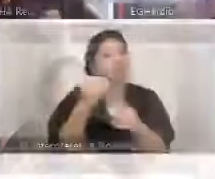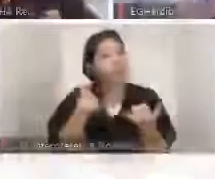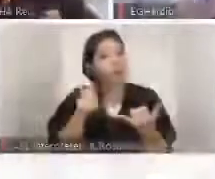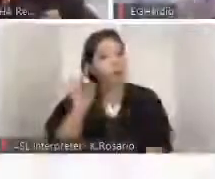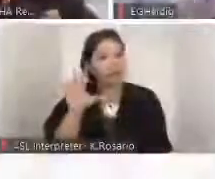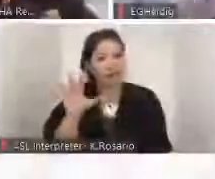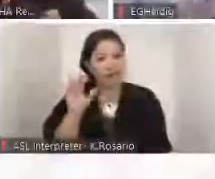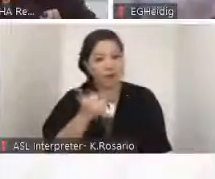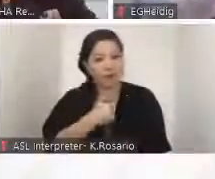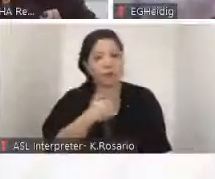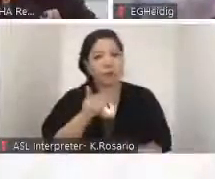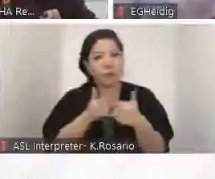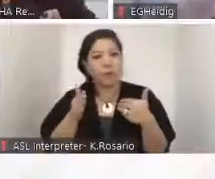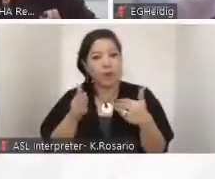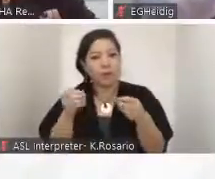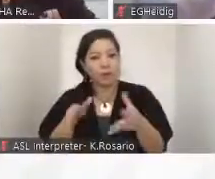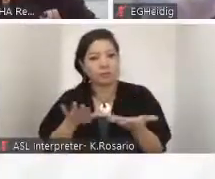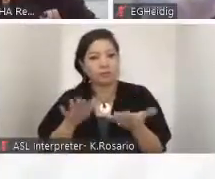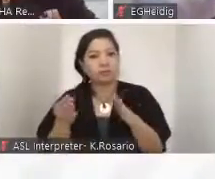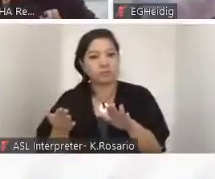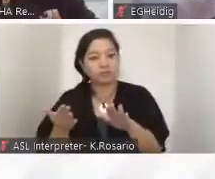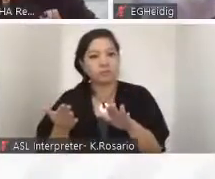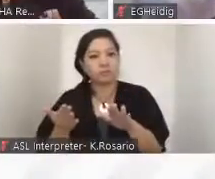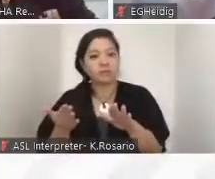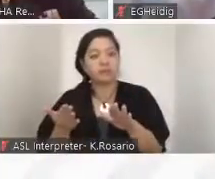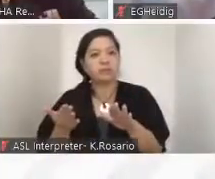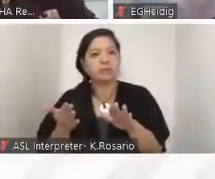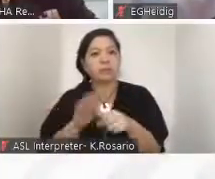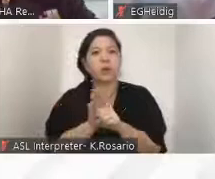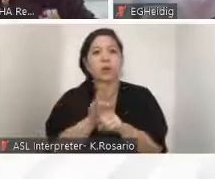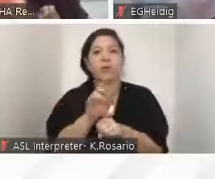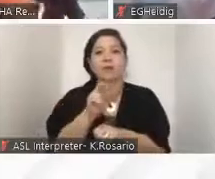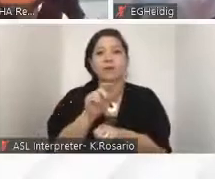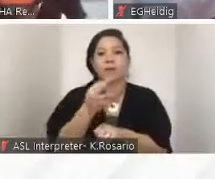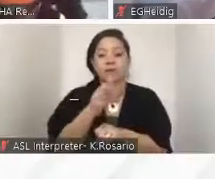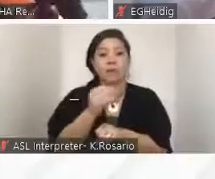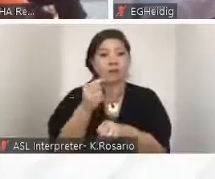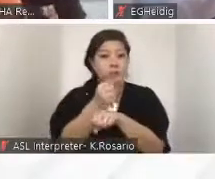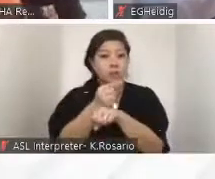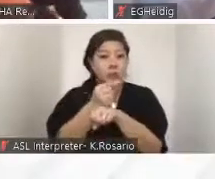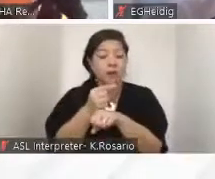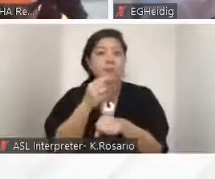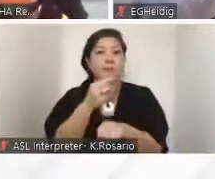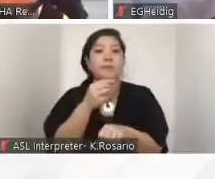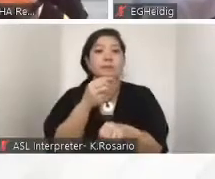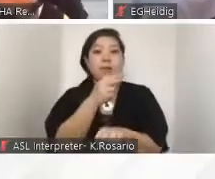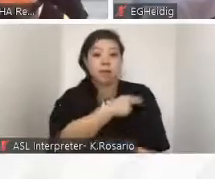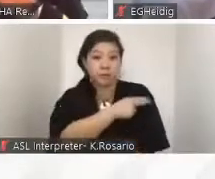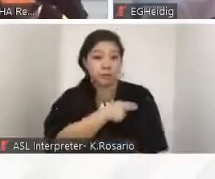our neighbors were lost in battle. Guam Memorial Hospital, our only public hospital, has seen